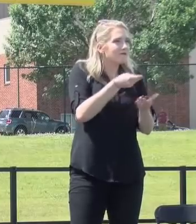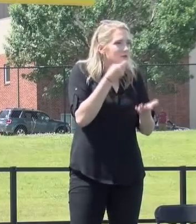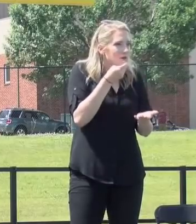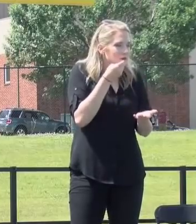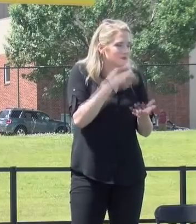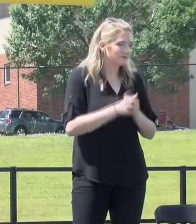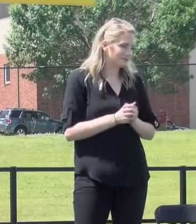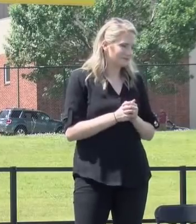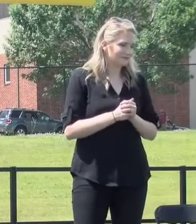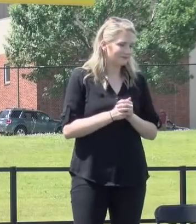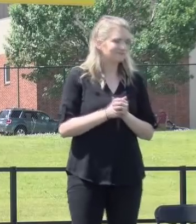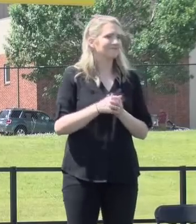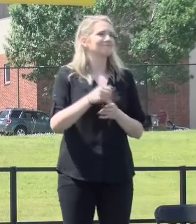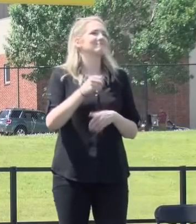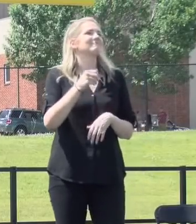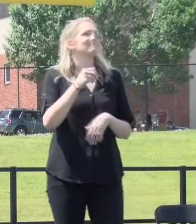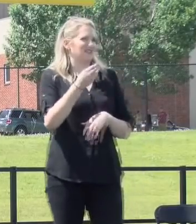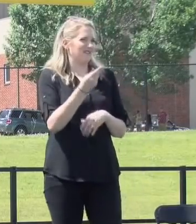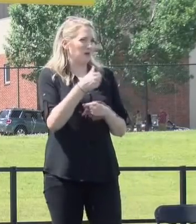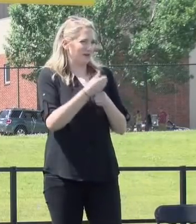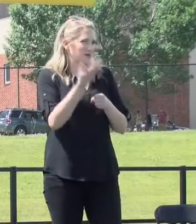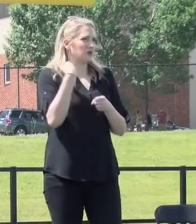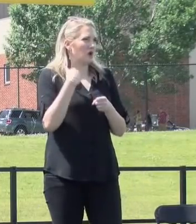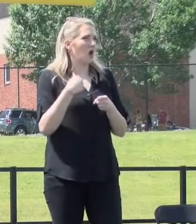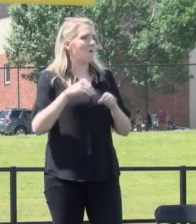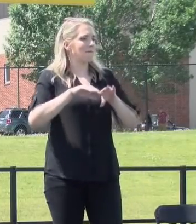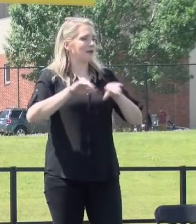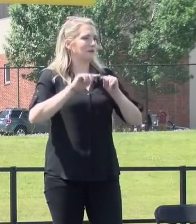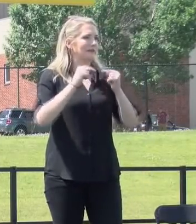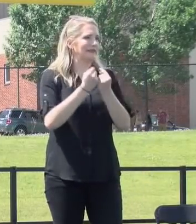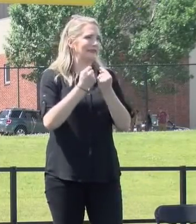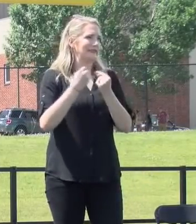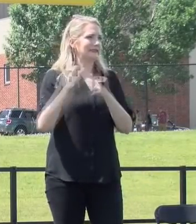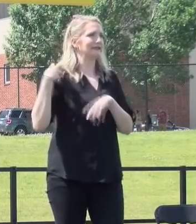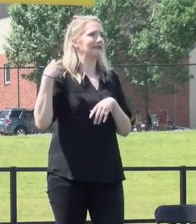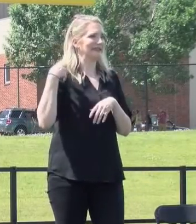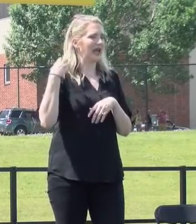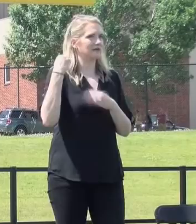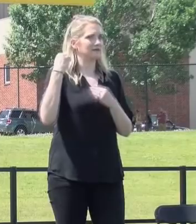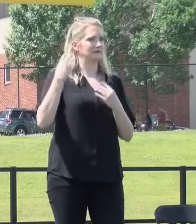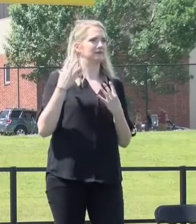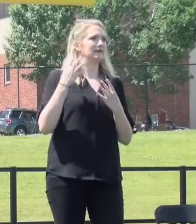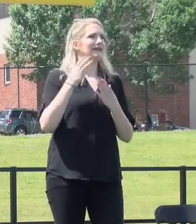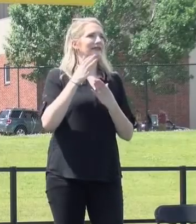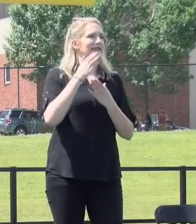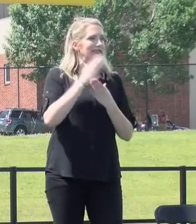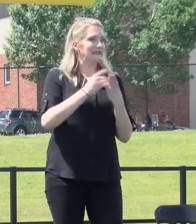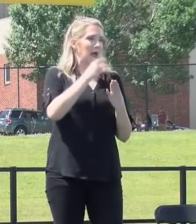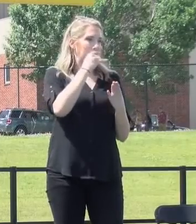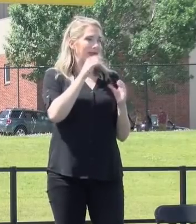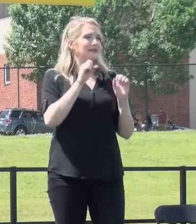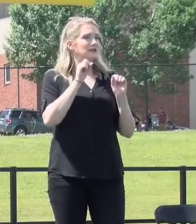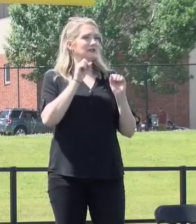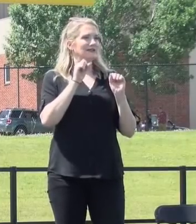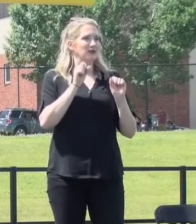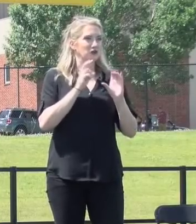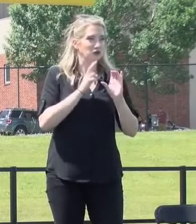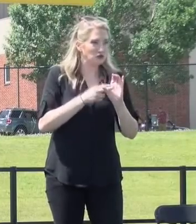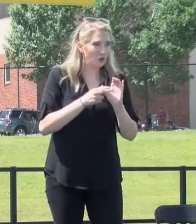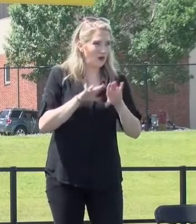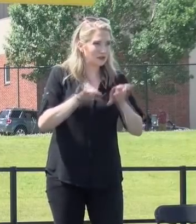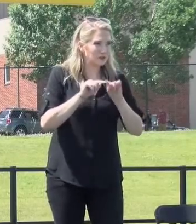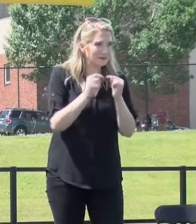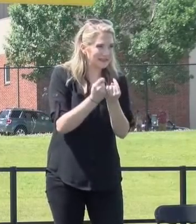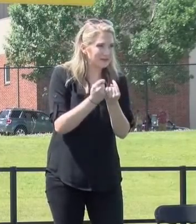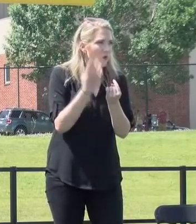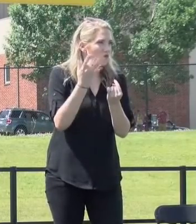to me a few years ago by a swim team captain of the possibility of some kids joining the swim team or any school sport just